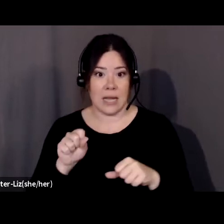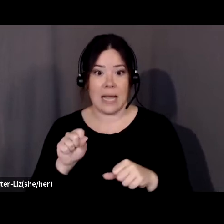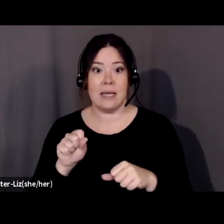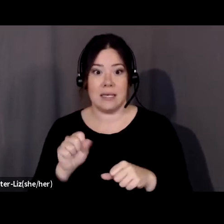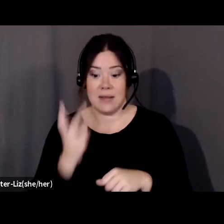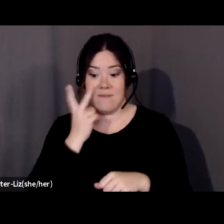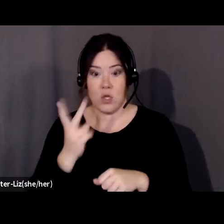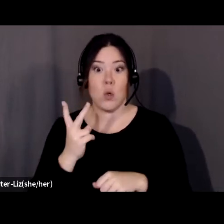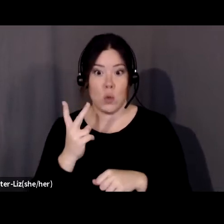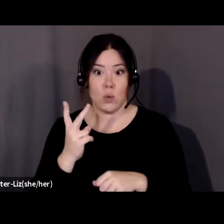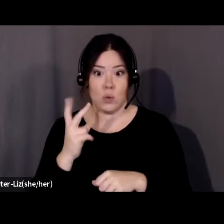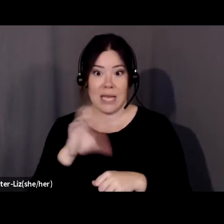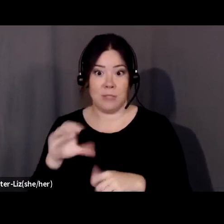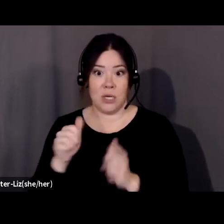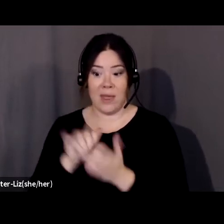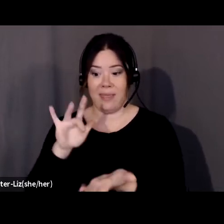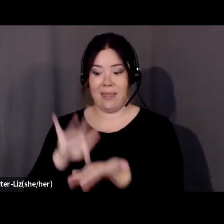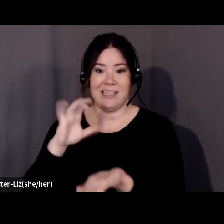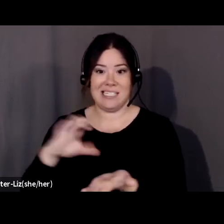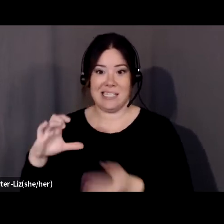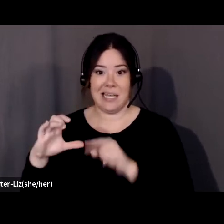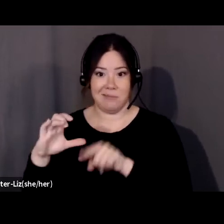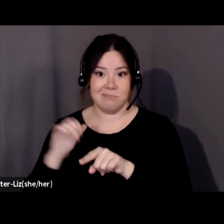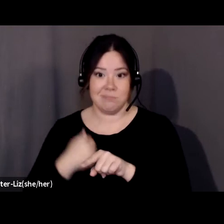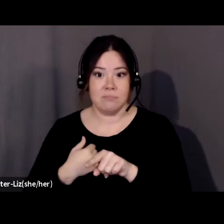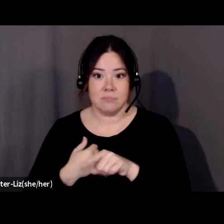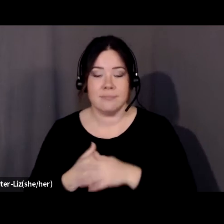the CC tab on the menu bar.